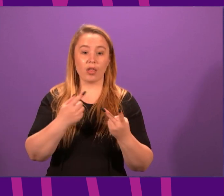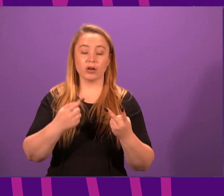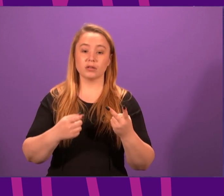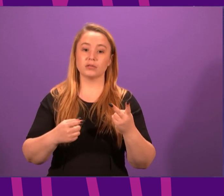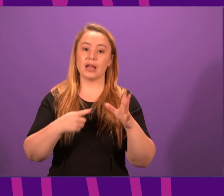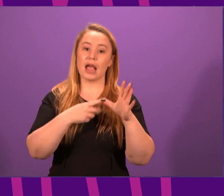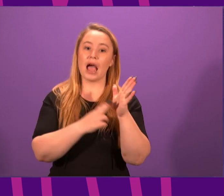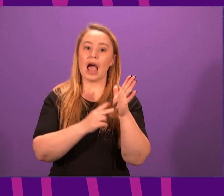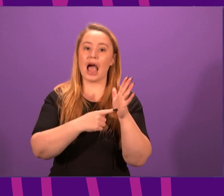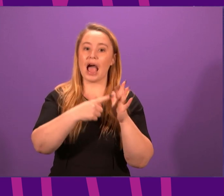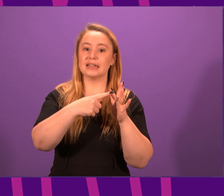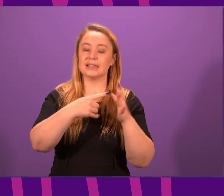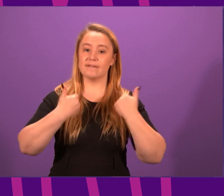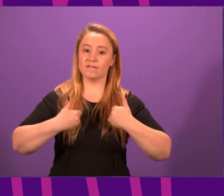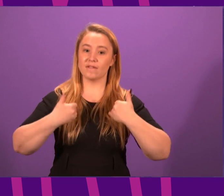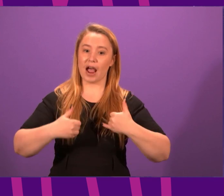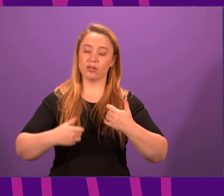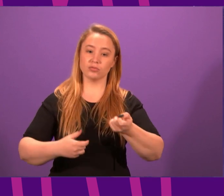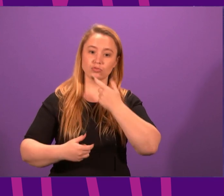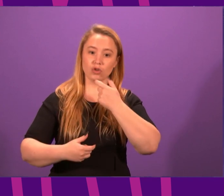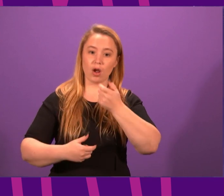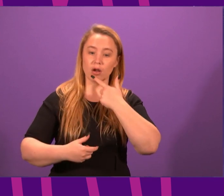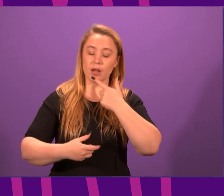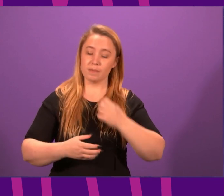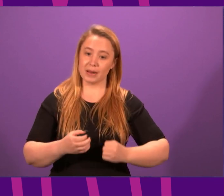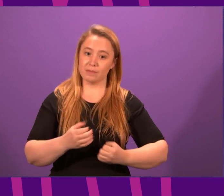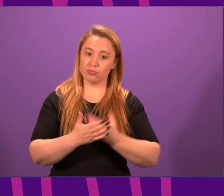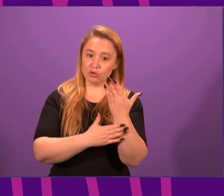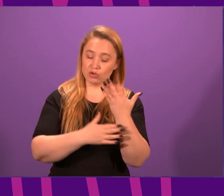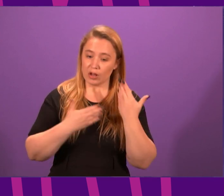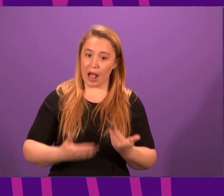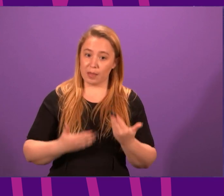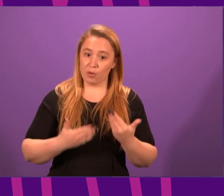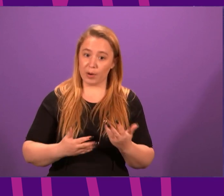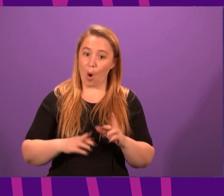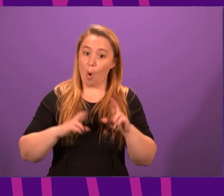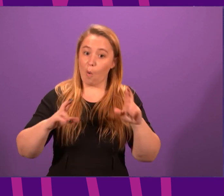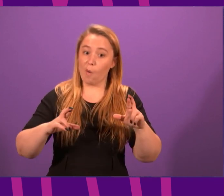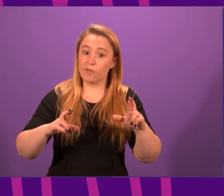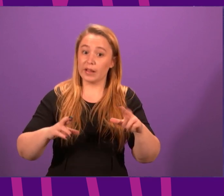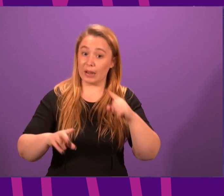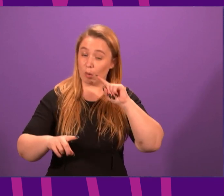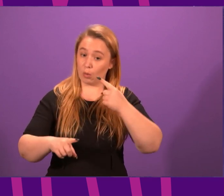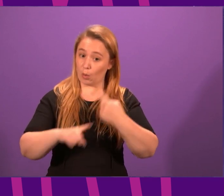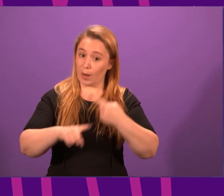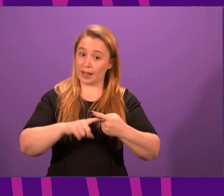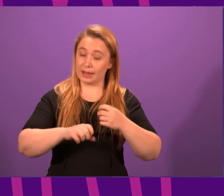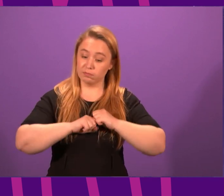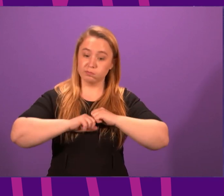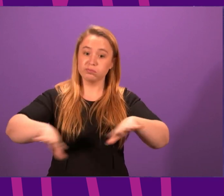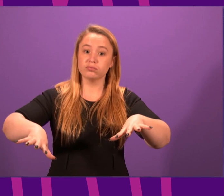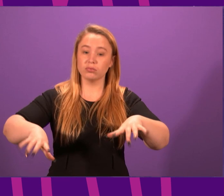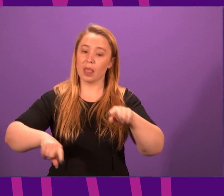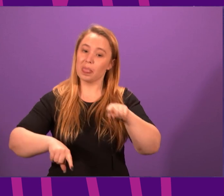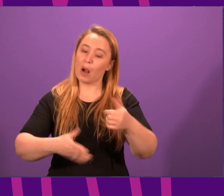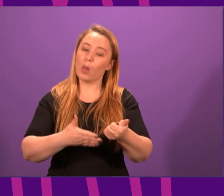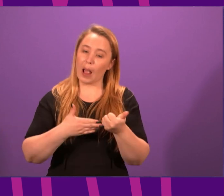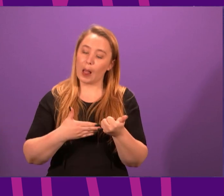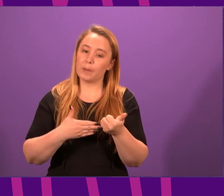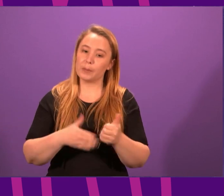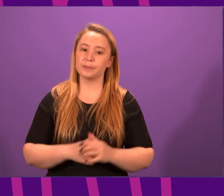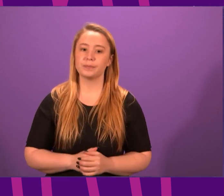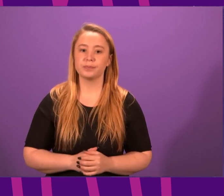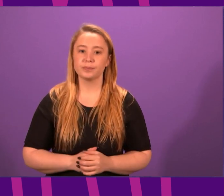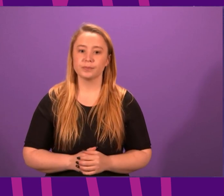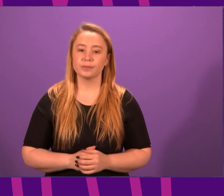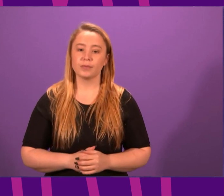are in the process of development at the moment, come on stream reasonably quickly, and that will help. But there's also been a